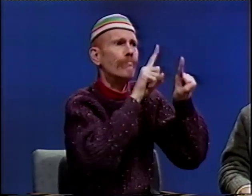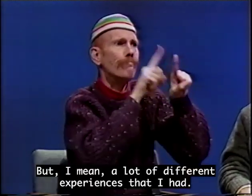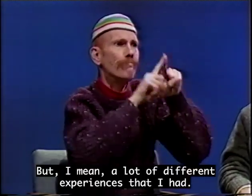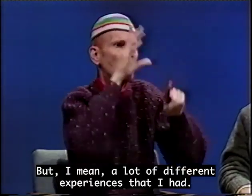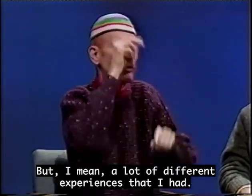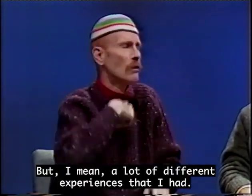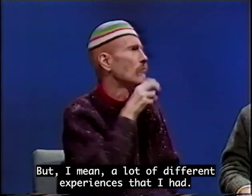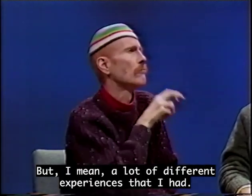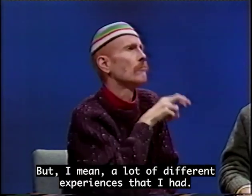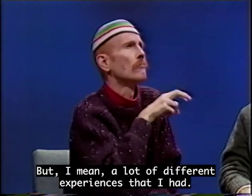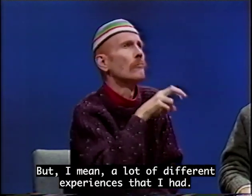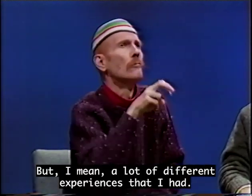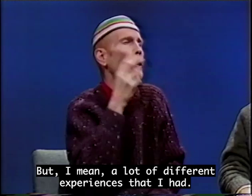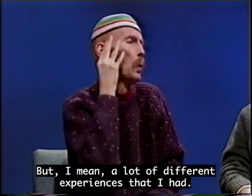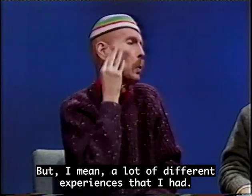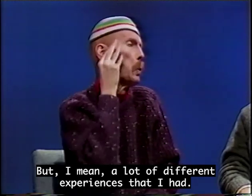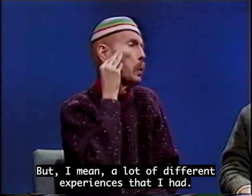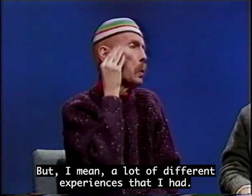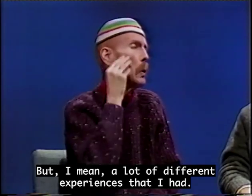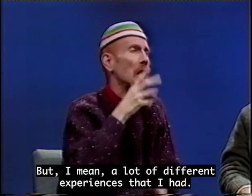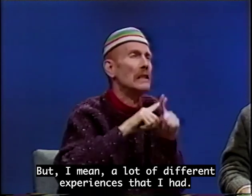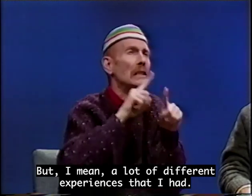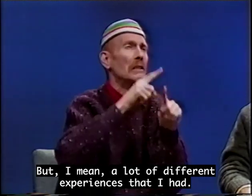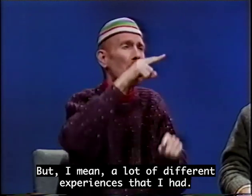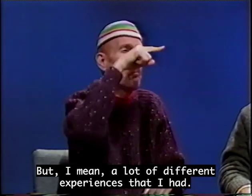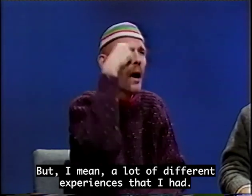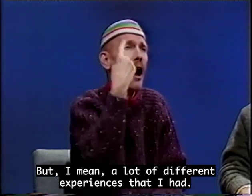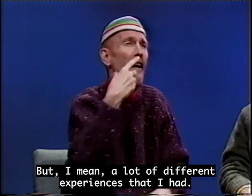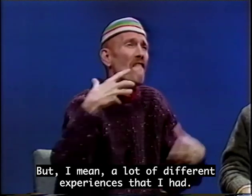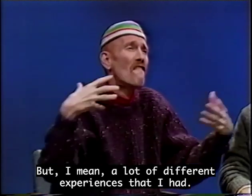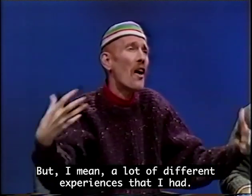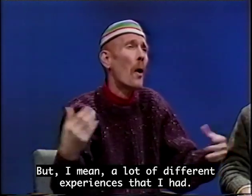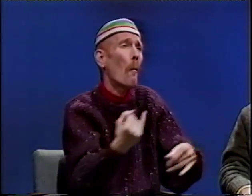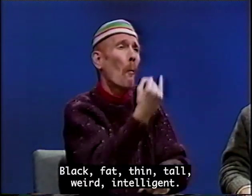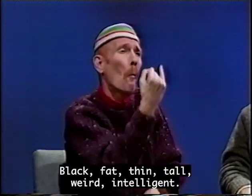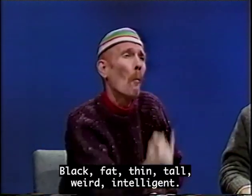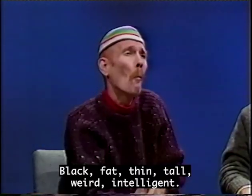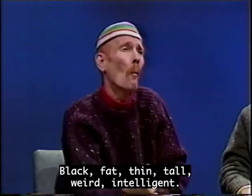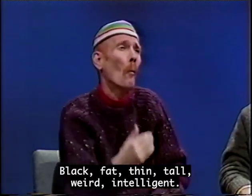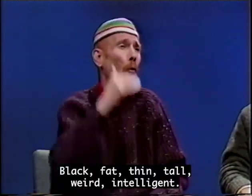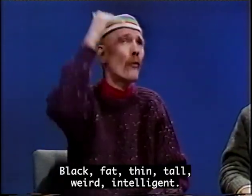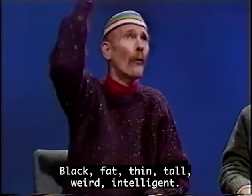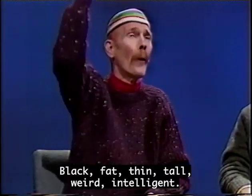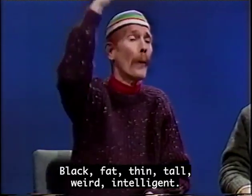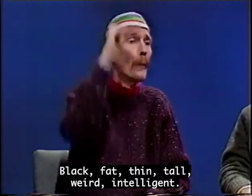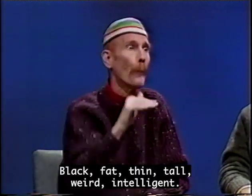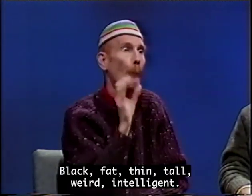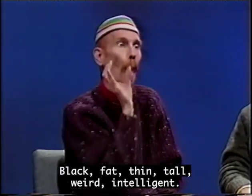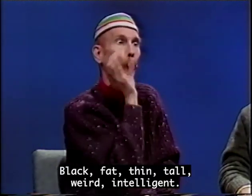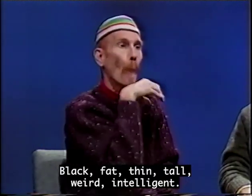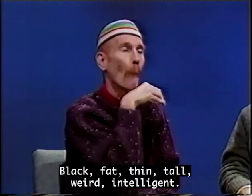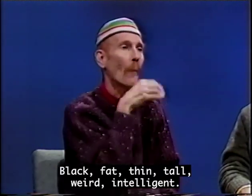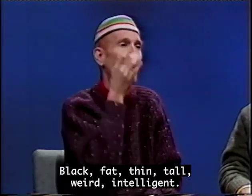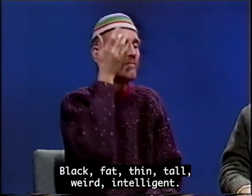But, I mean, a lot of different experiences that I had. Black, fat, thin, tall,